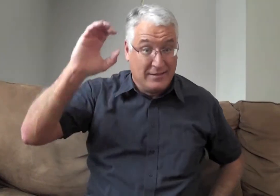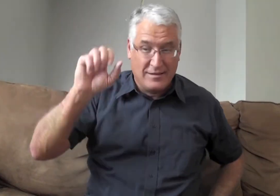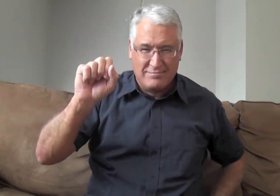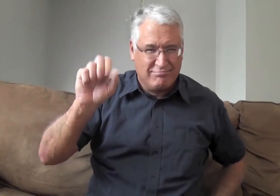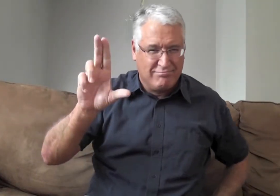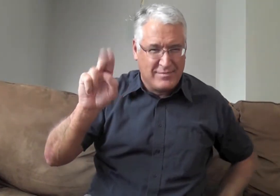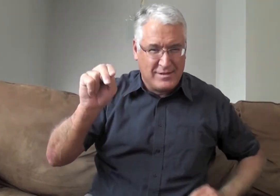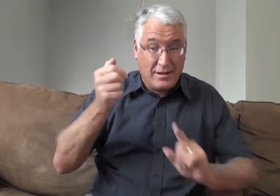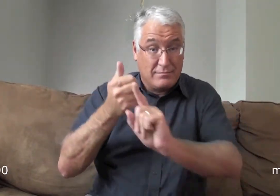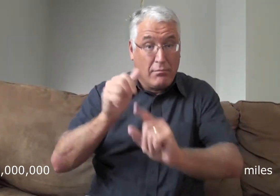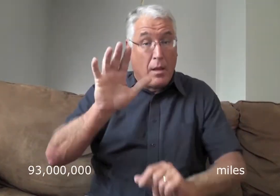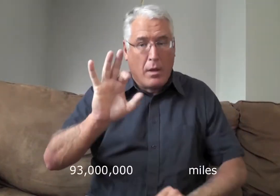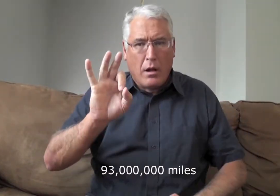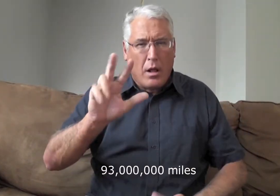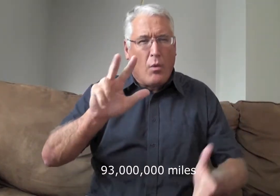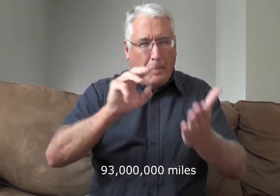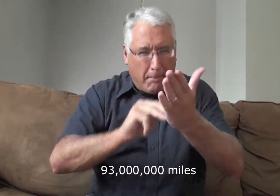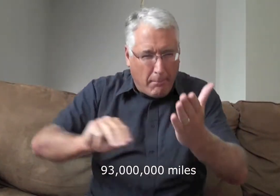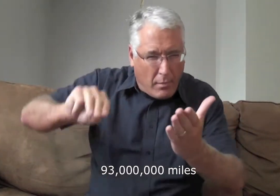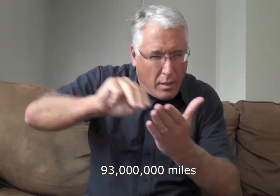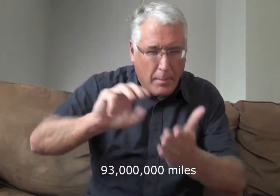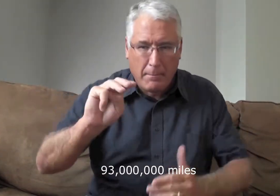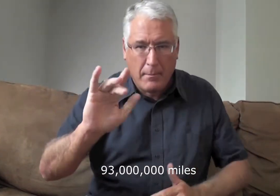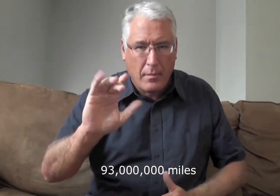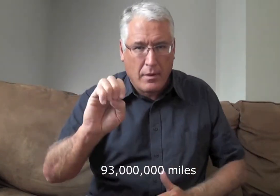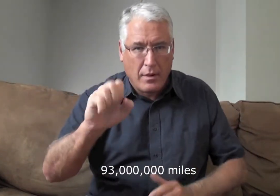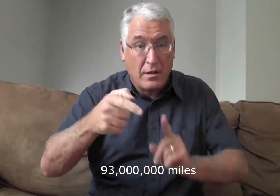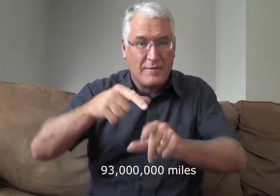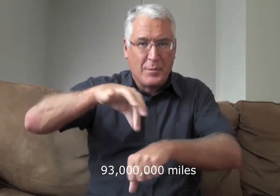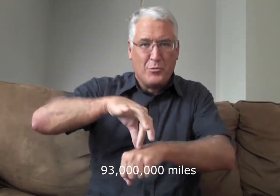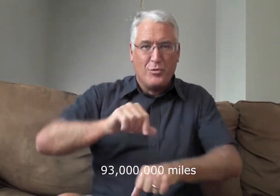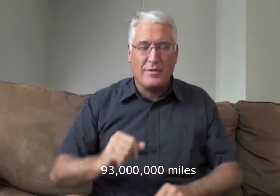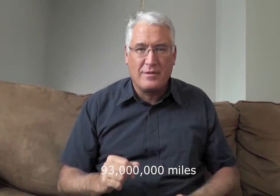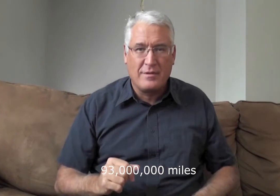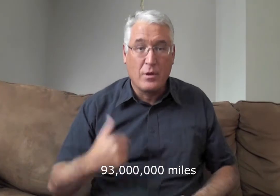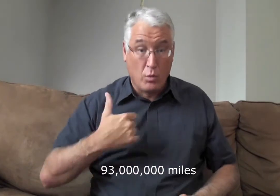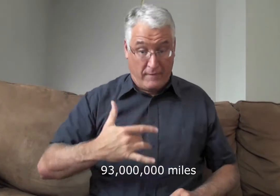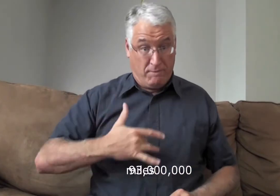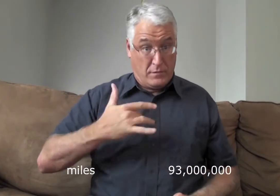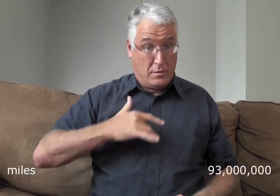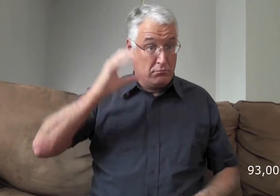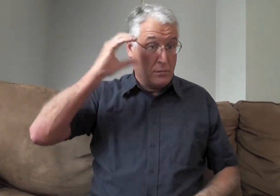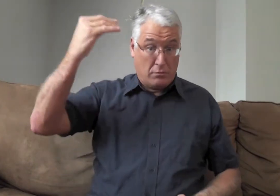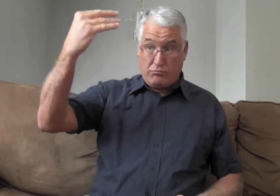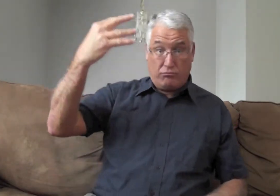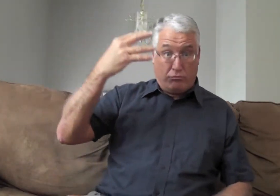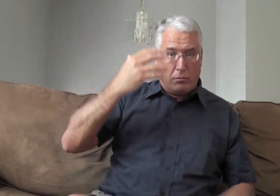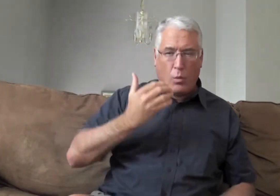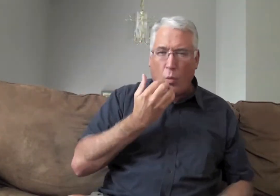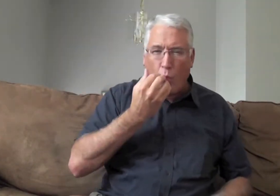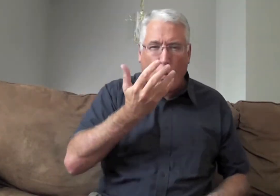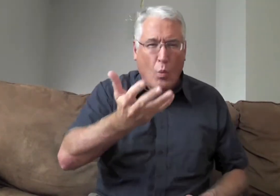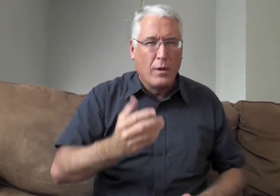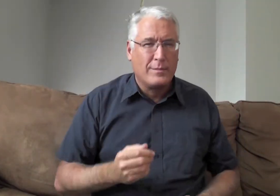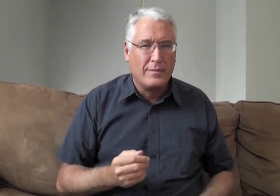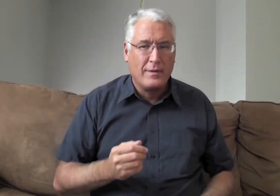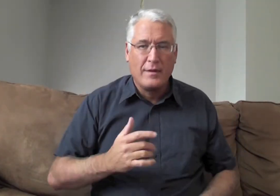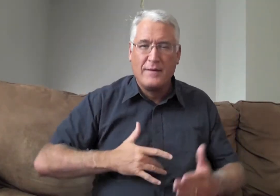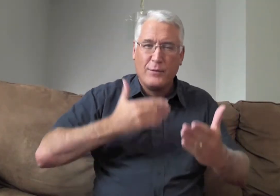Now the sun, it is 93 million miles from Earth. We feel the sunshine's